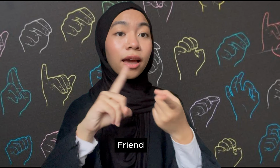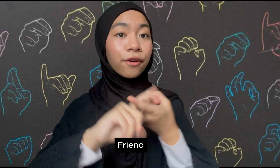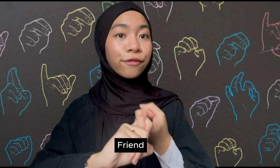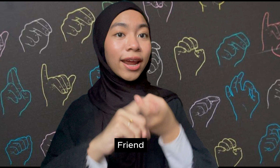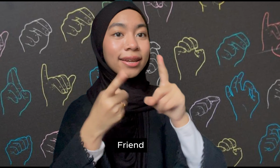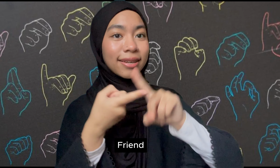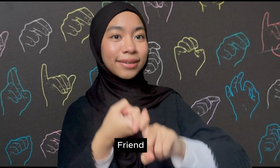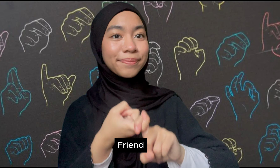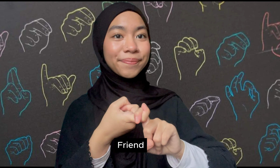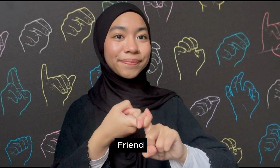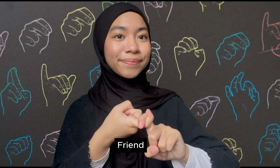Friend.